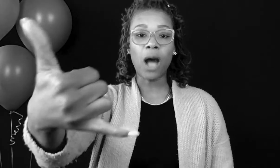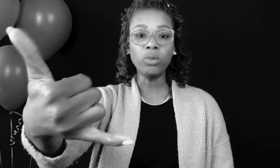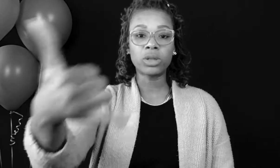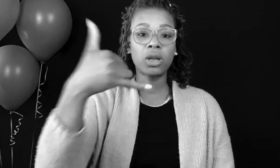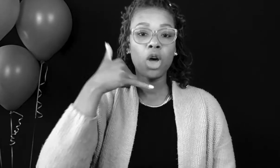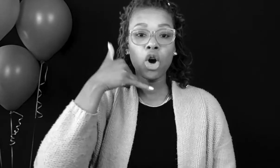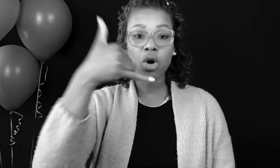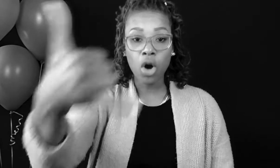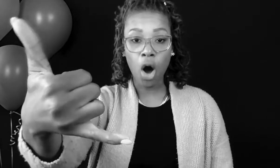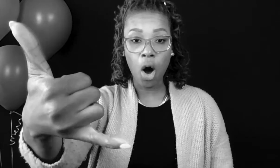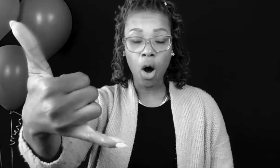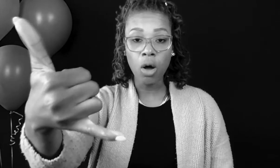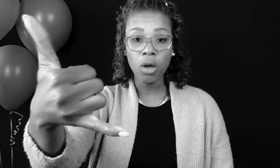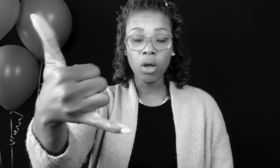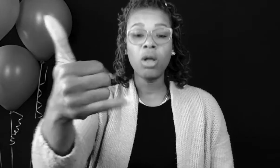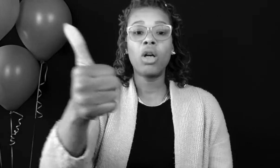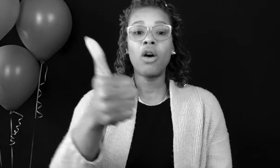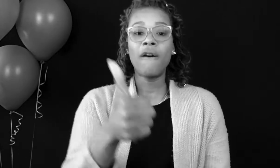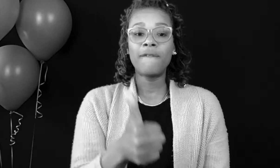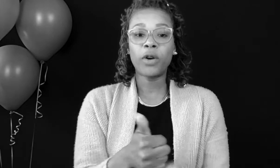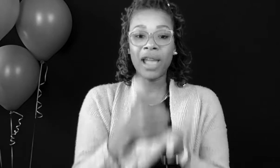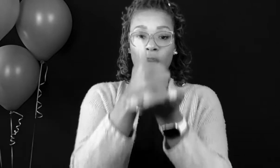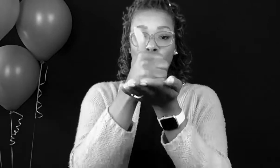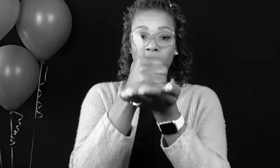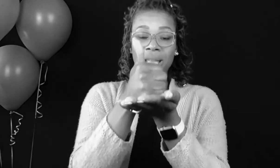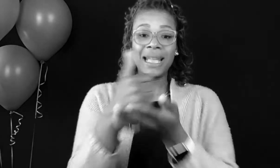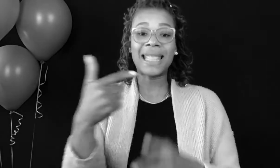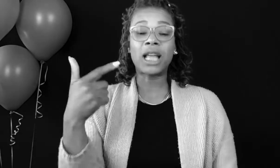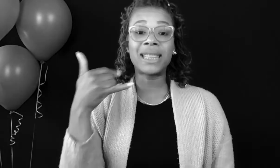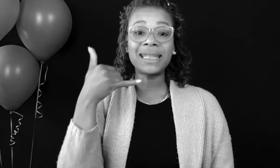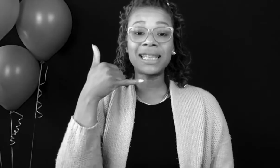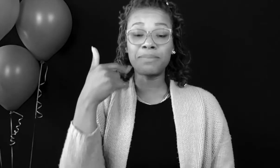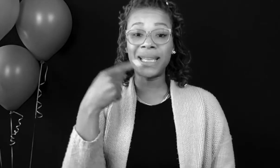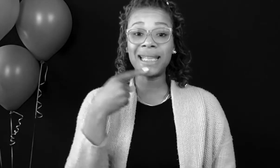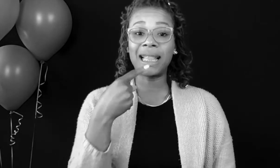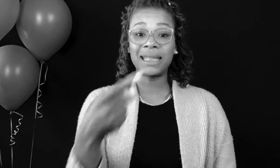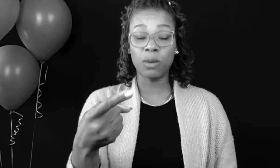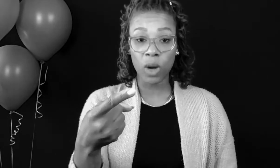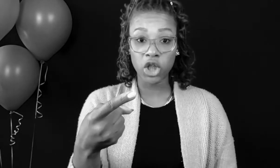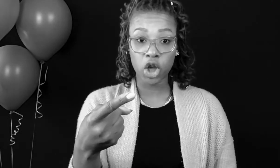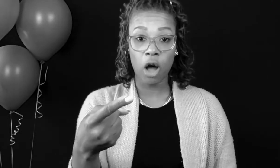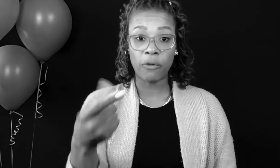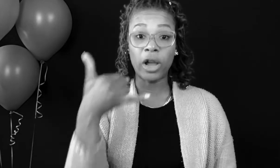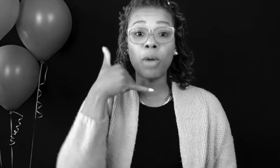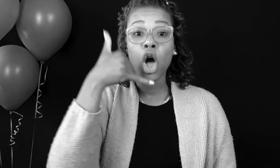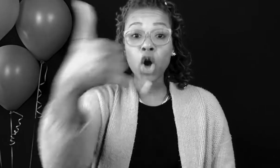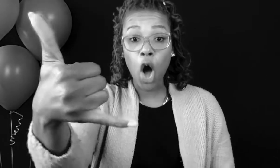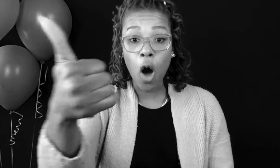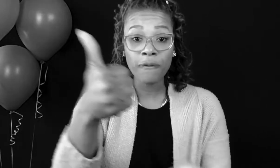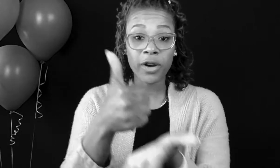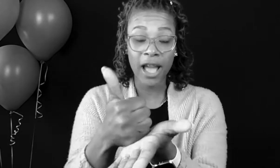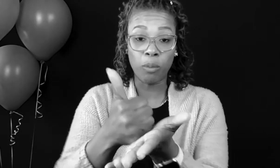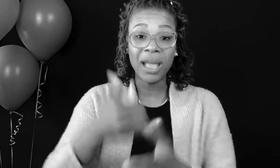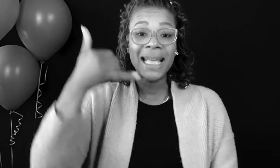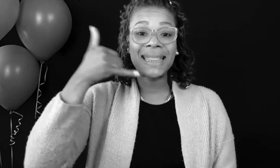out, call for help. Now, this is me telling someone to call for help. Call for help. This is